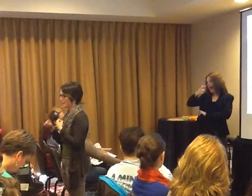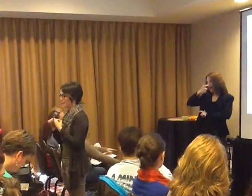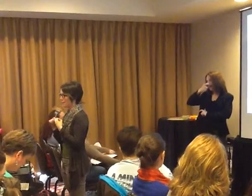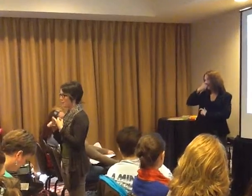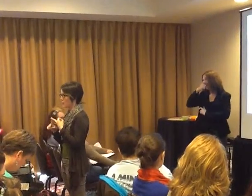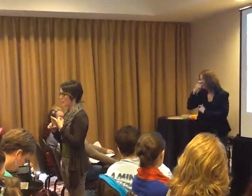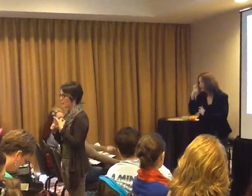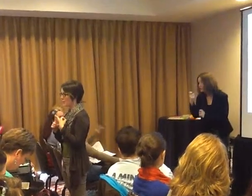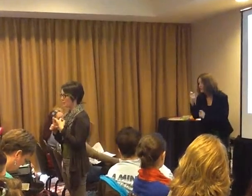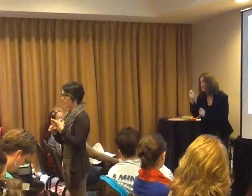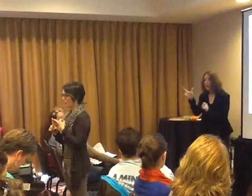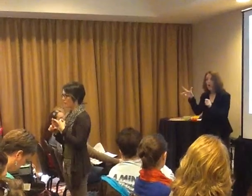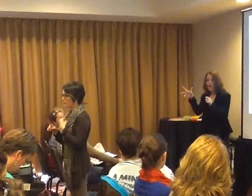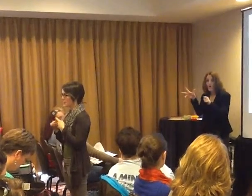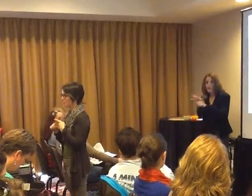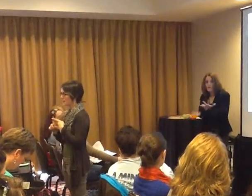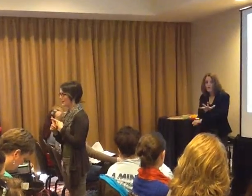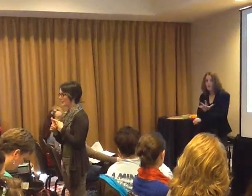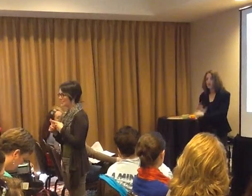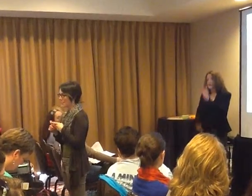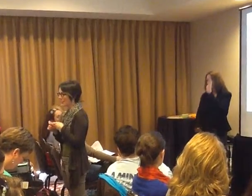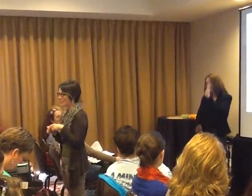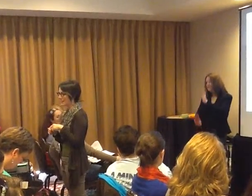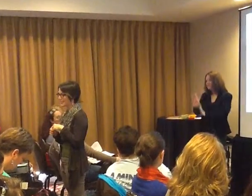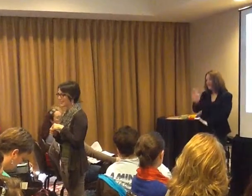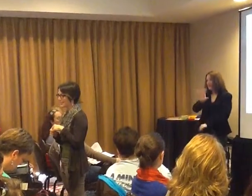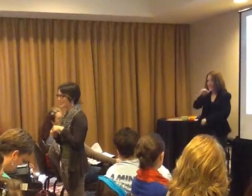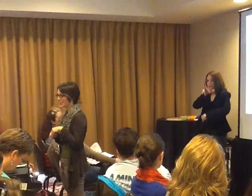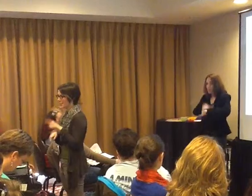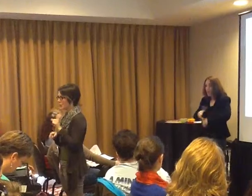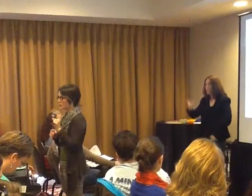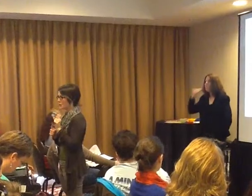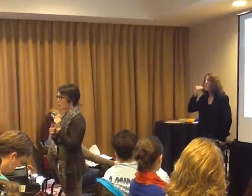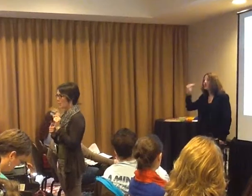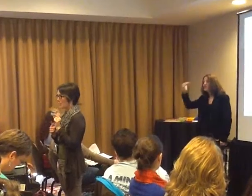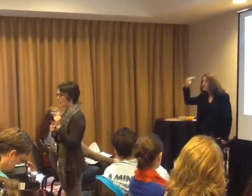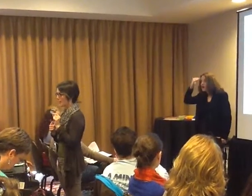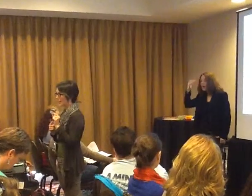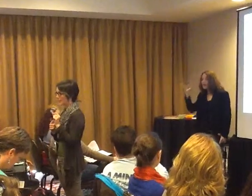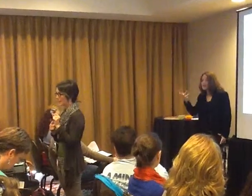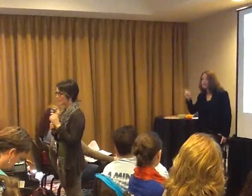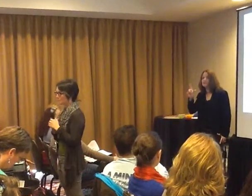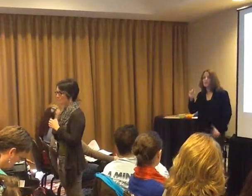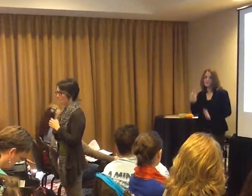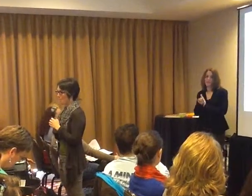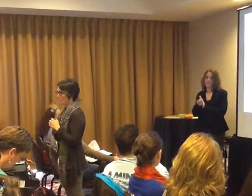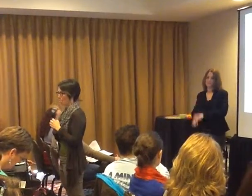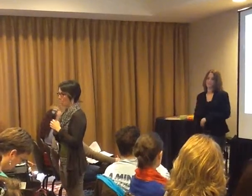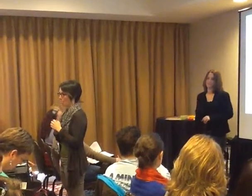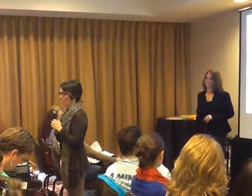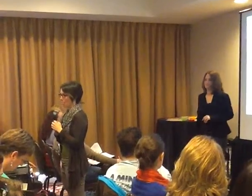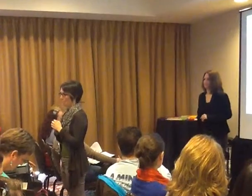high-interest, fully grown, typically developing adult, 20 minutes.